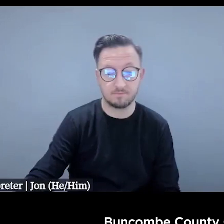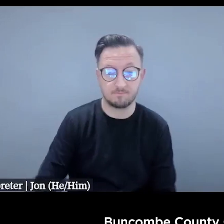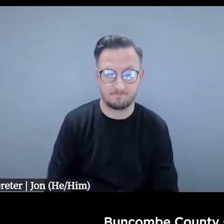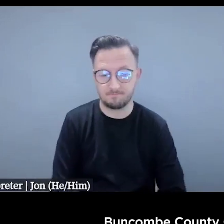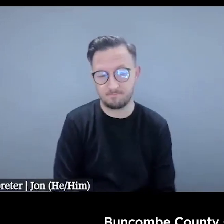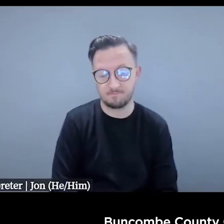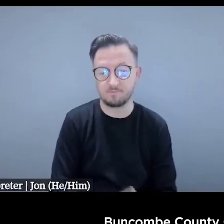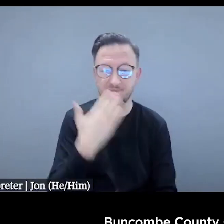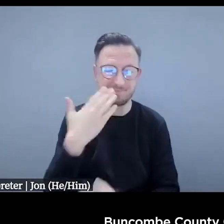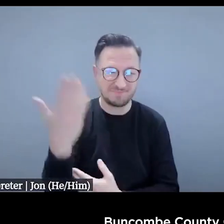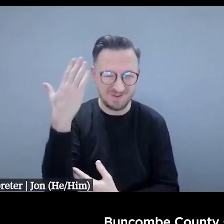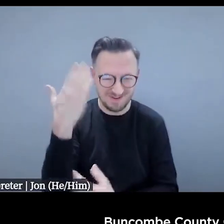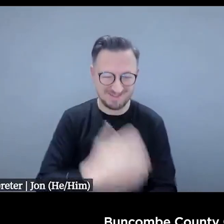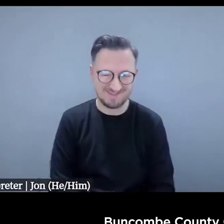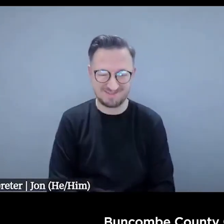Good morning.